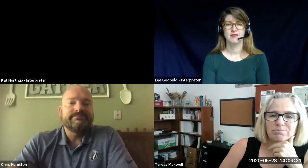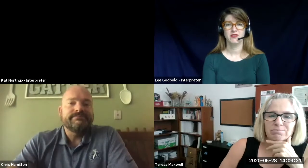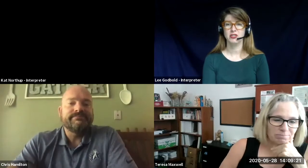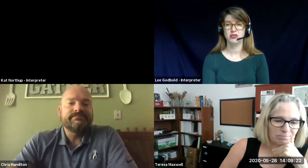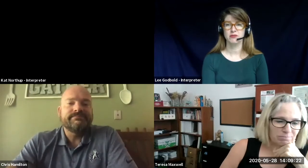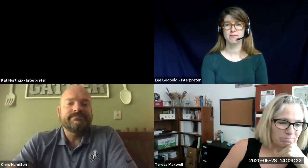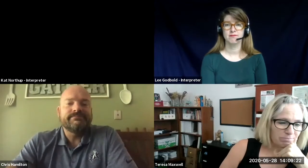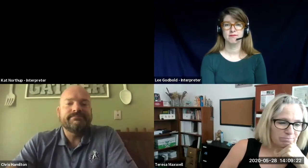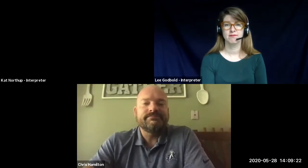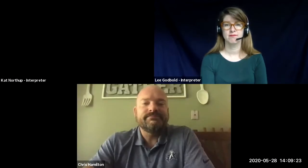Very true.